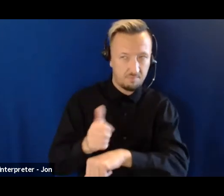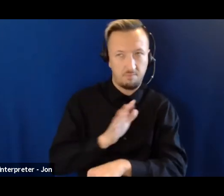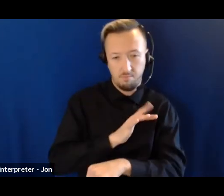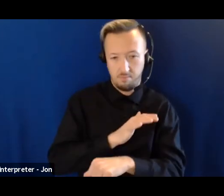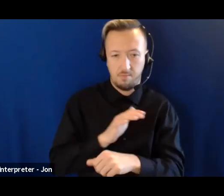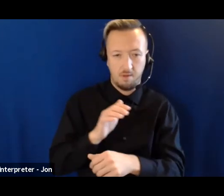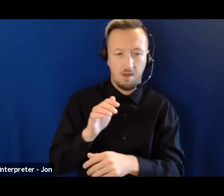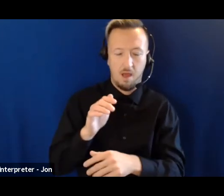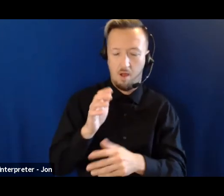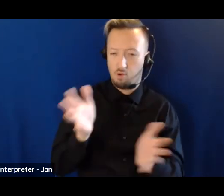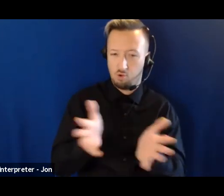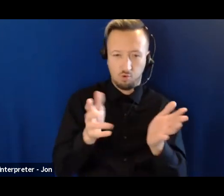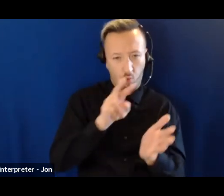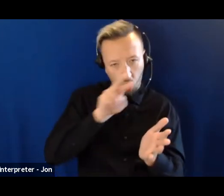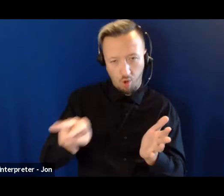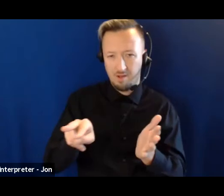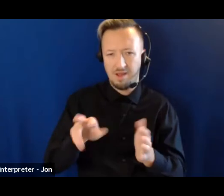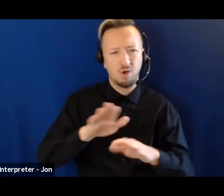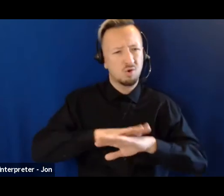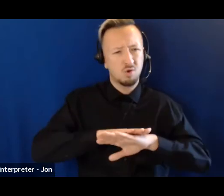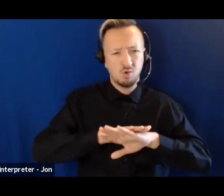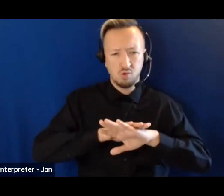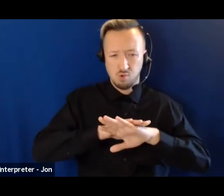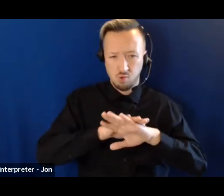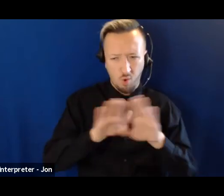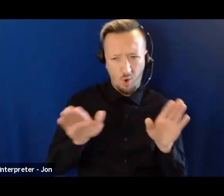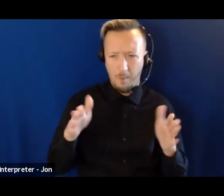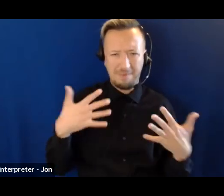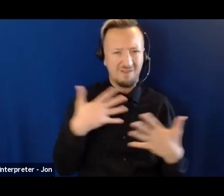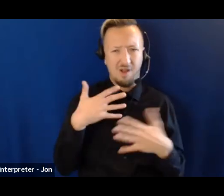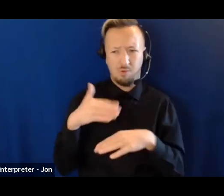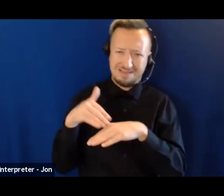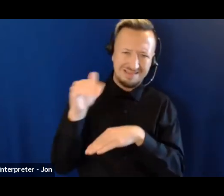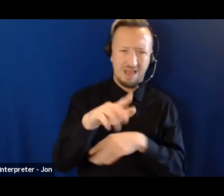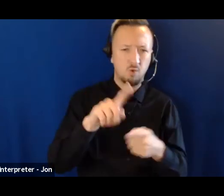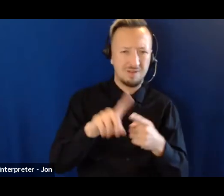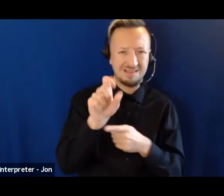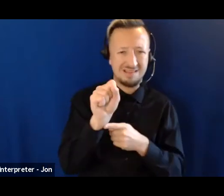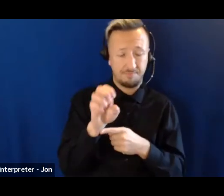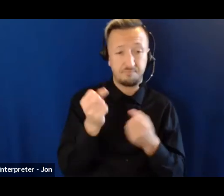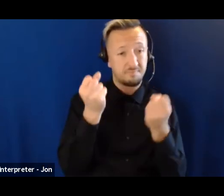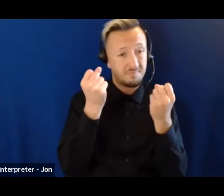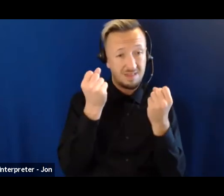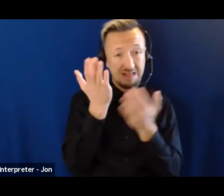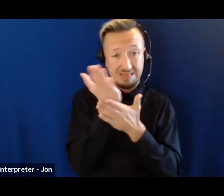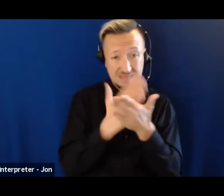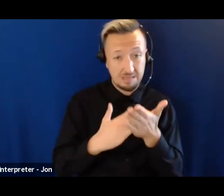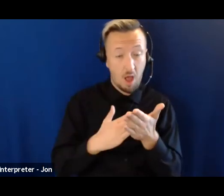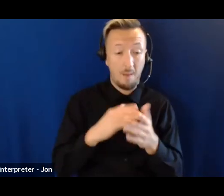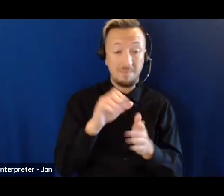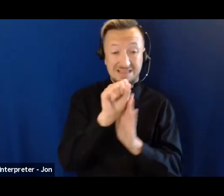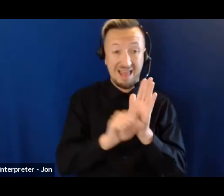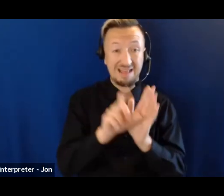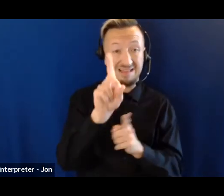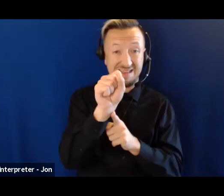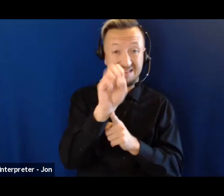back to those. And again, don't hesitate to send those to your DSC. There are state DSCs that have switched people